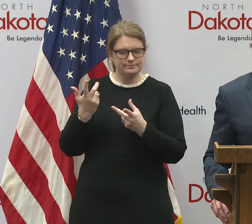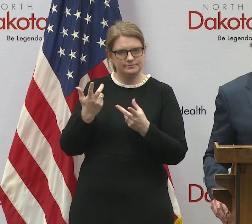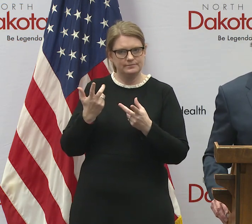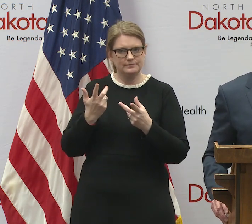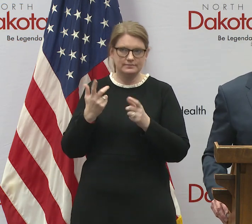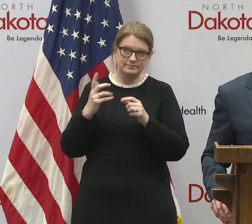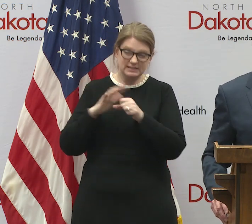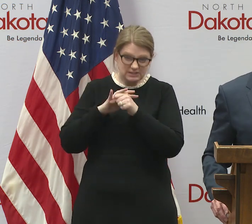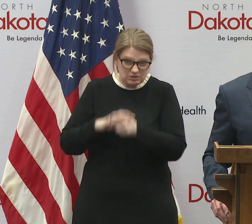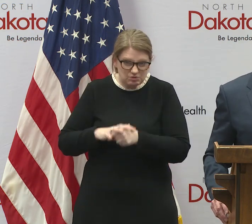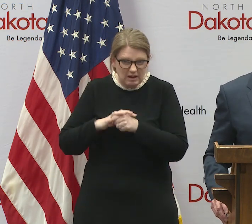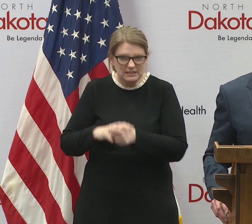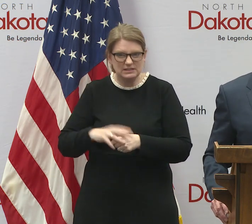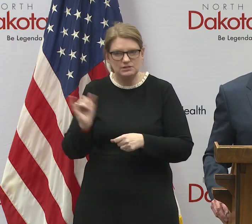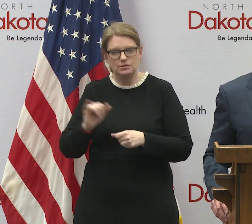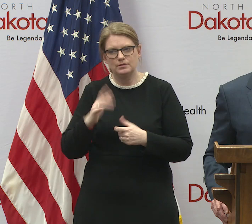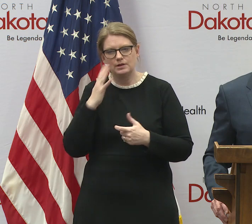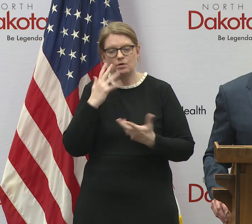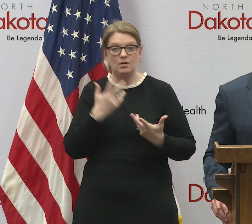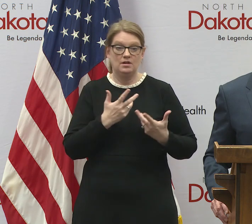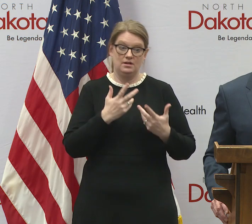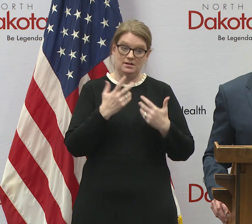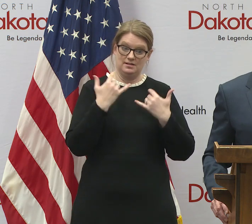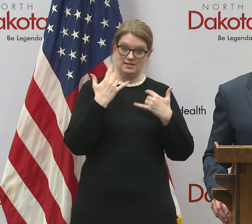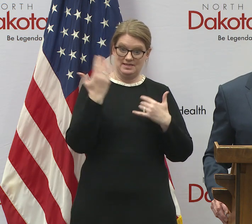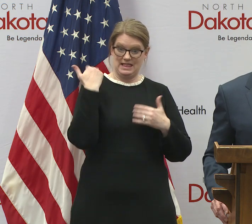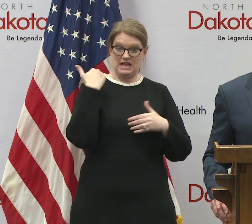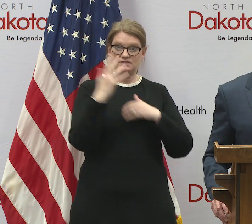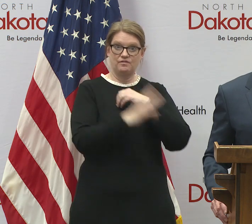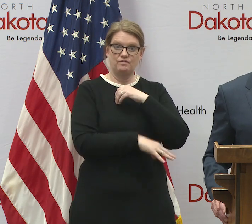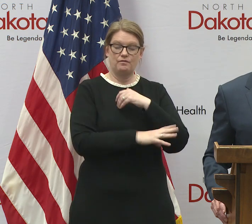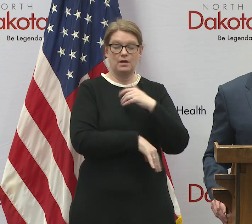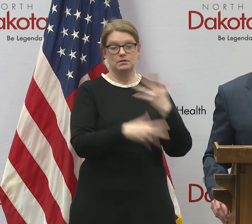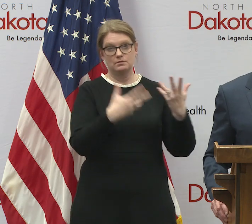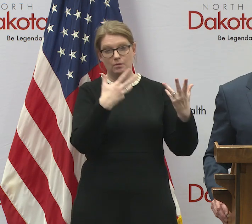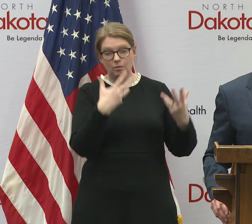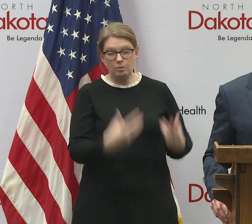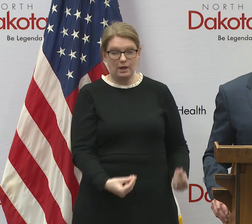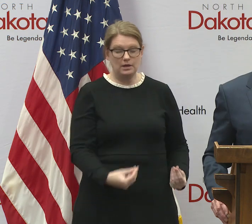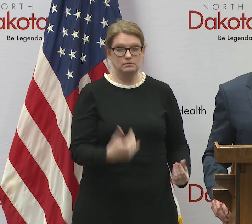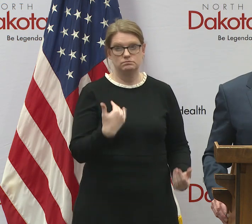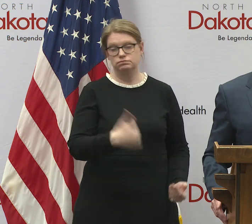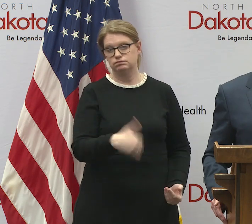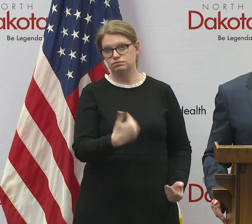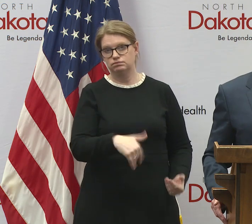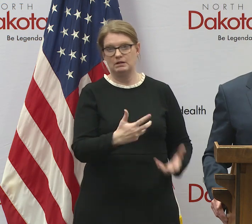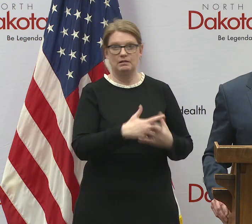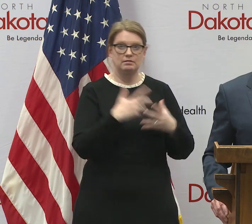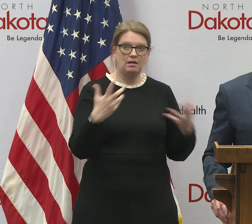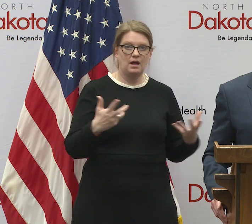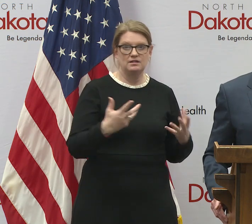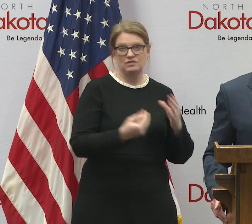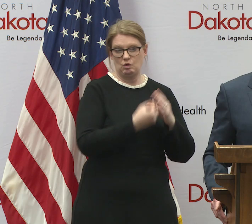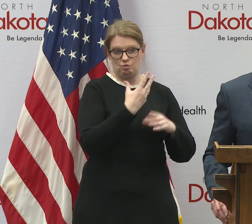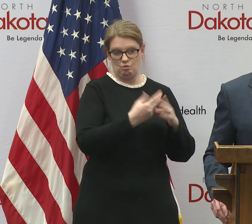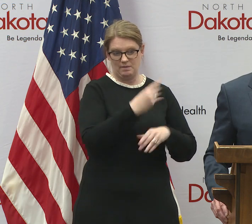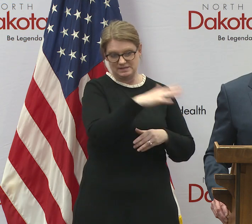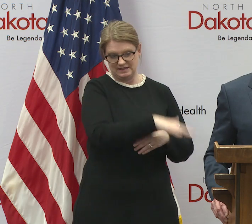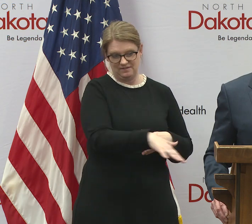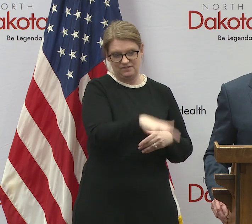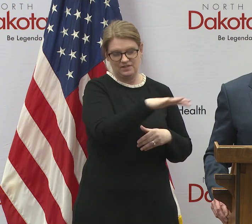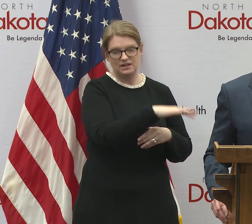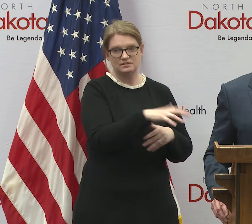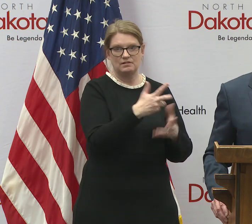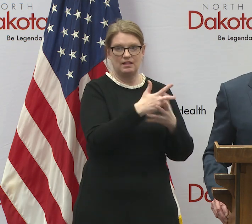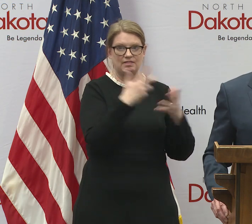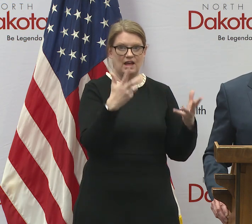of stress. We're coming out of that wet fall we had where we had record amounts of crops in the field, which means record amount of